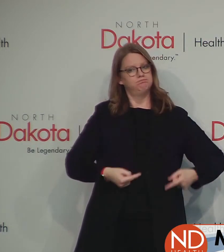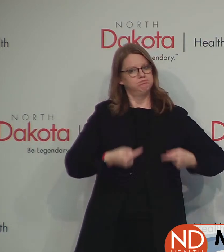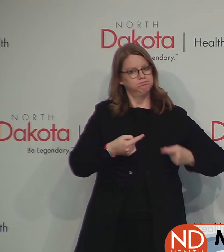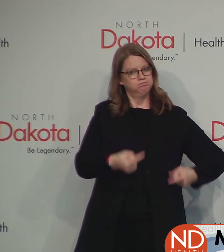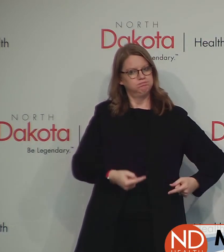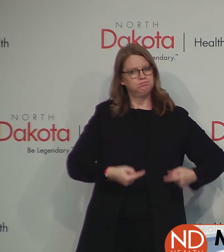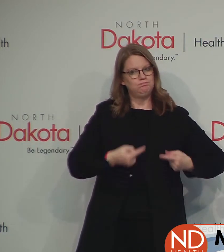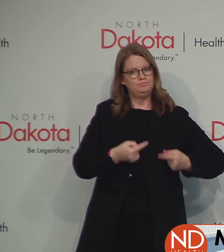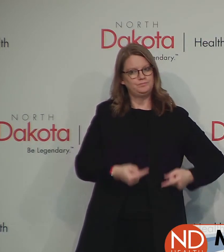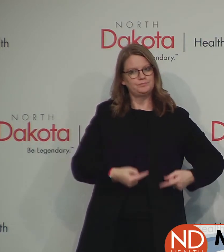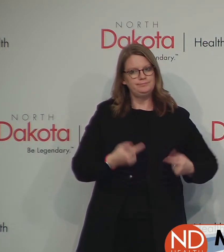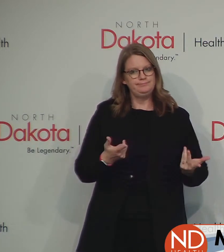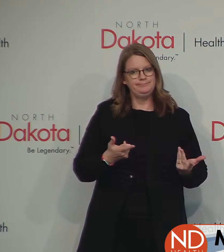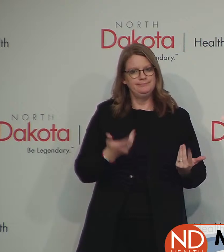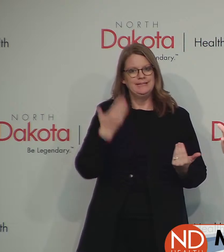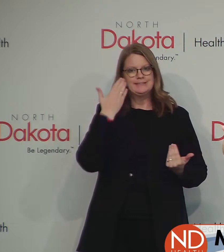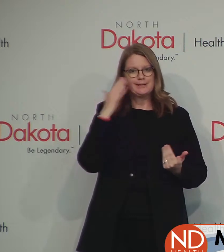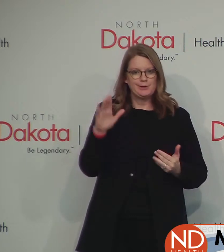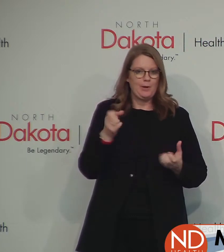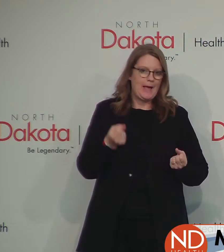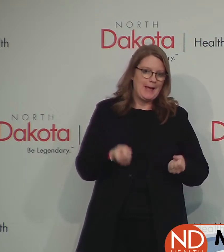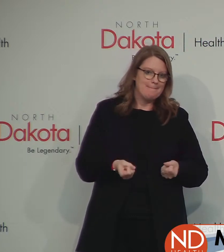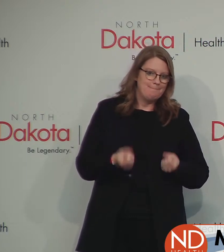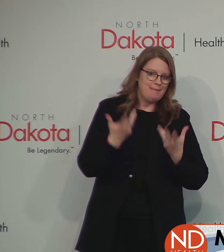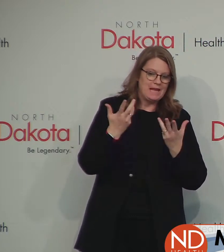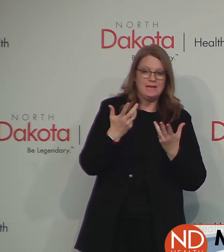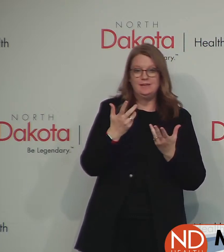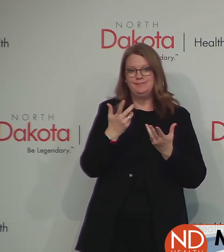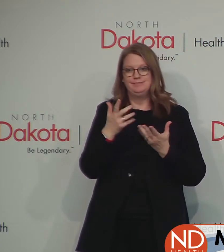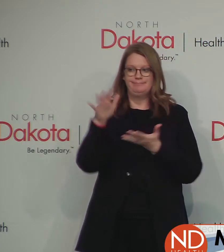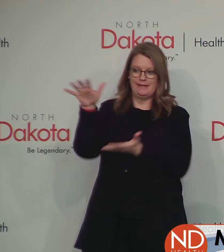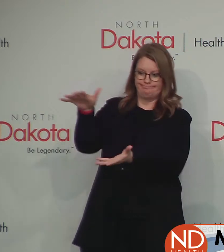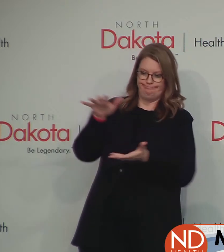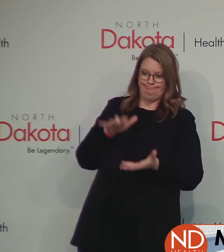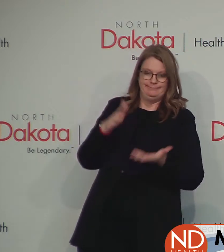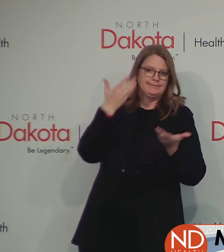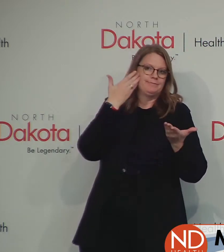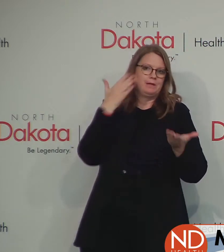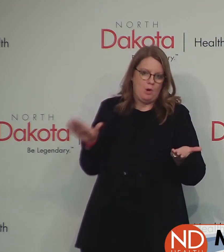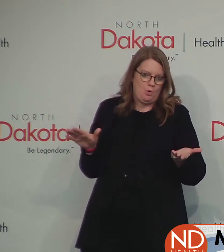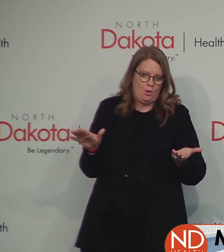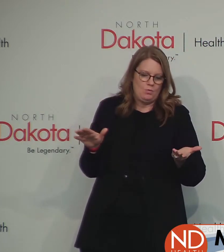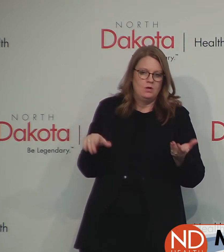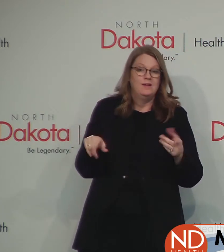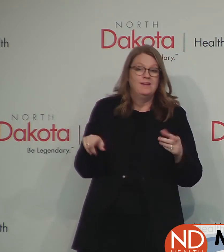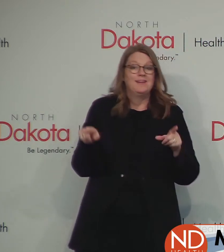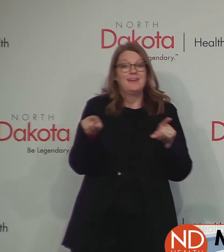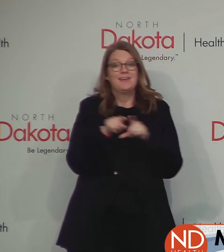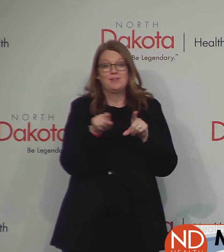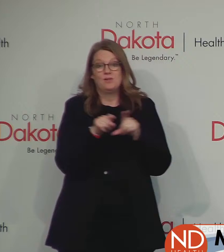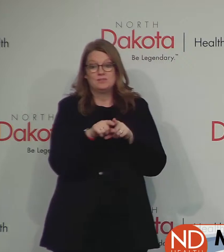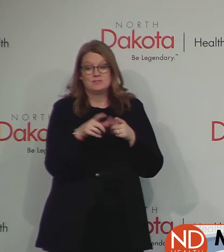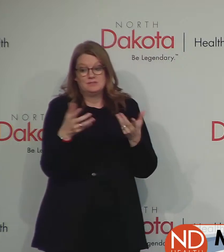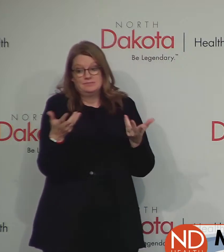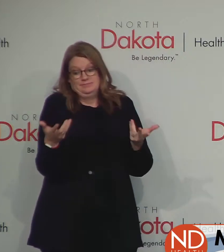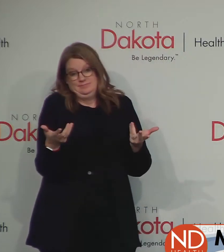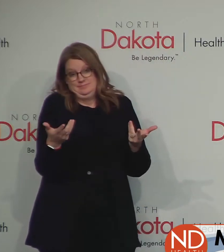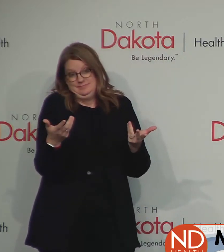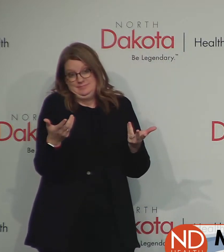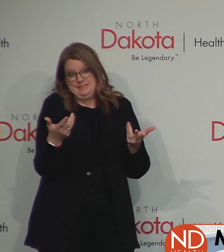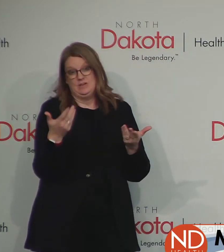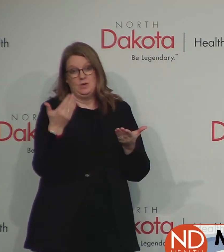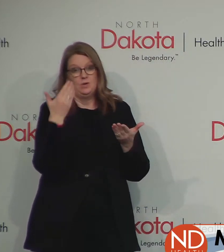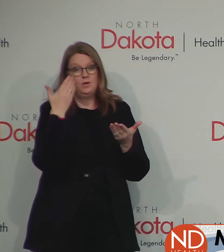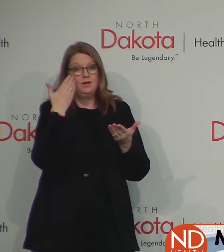with not knowing quantities of vaccine moving forward, and then it's hard to know because we don't know what uptake is